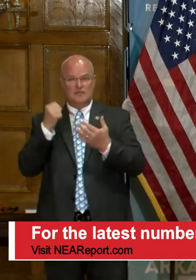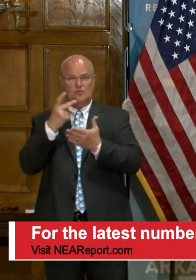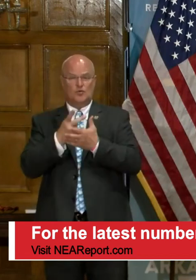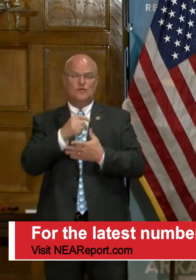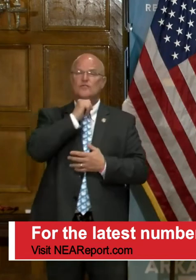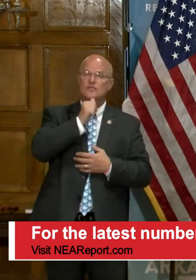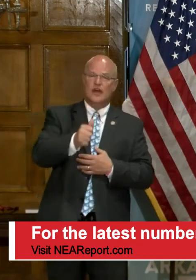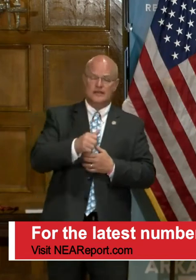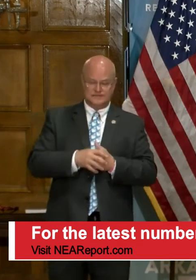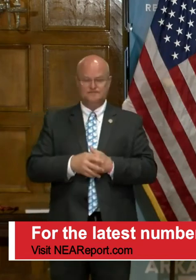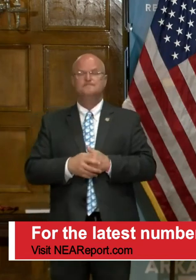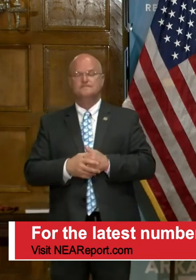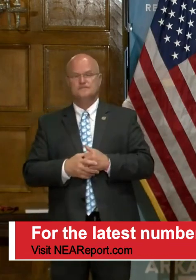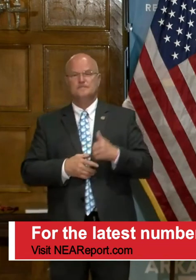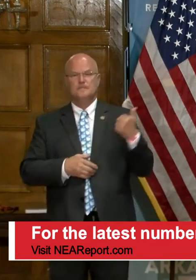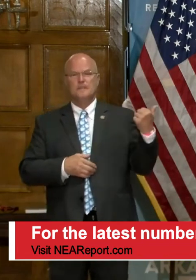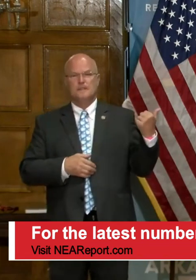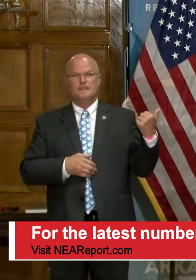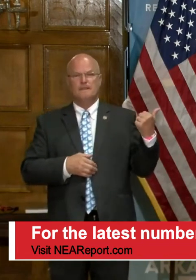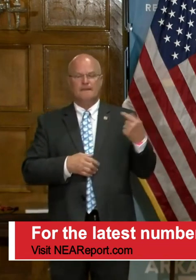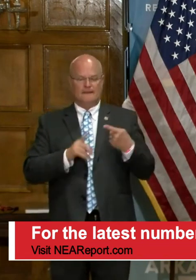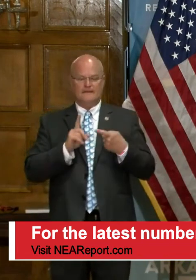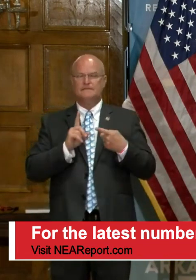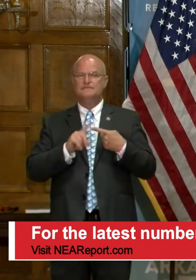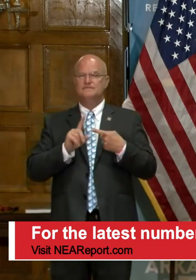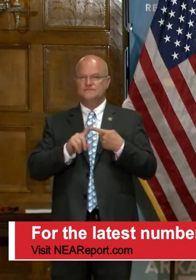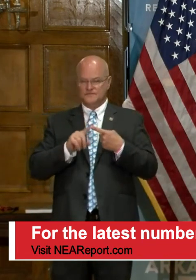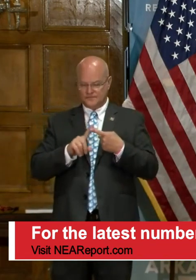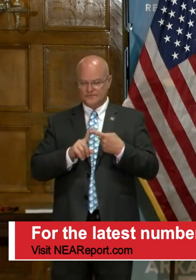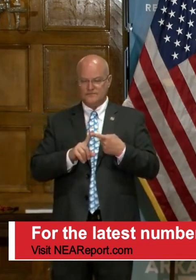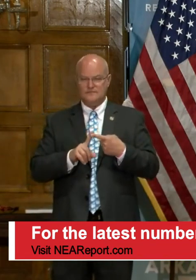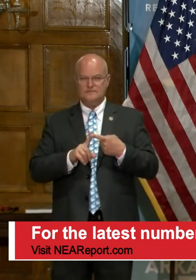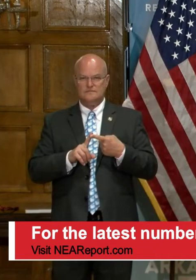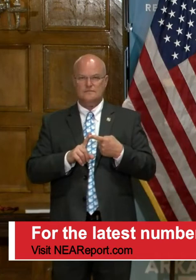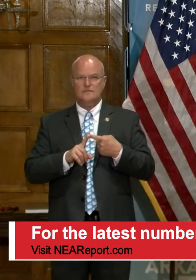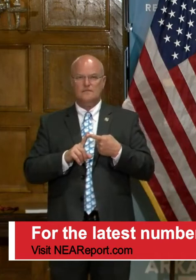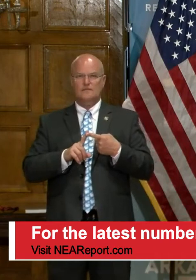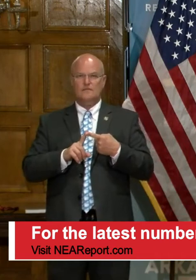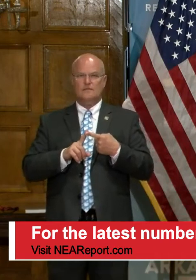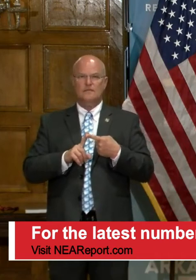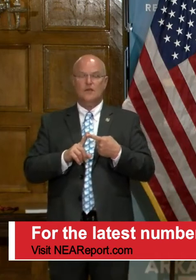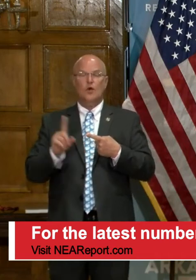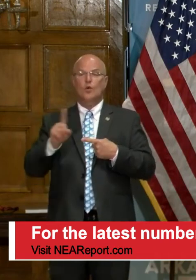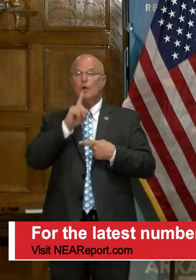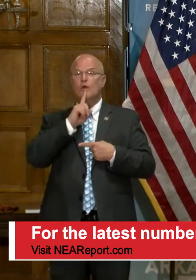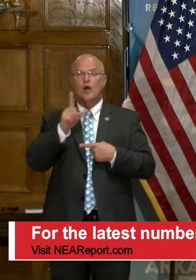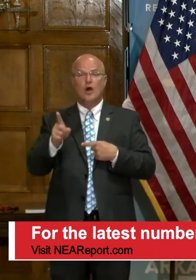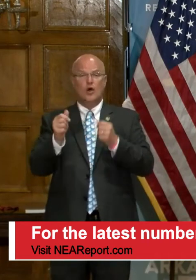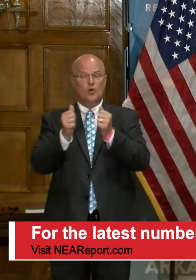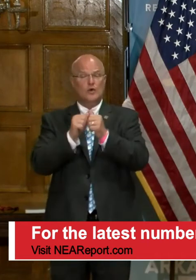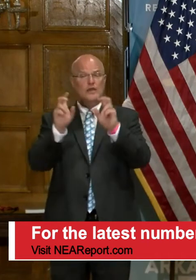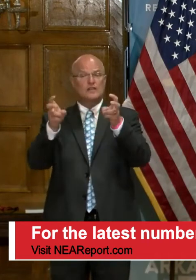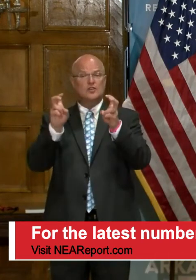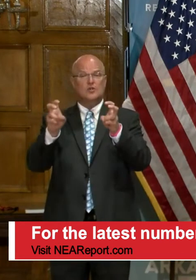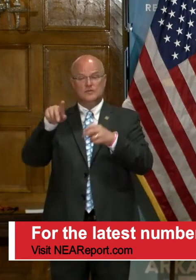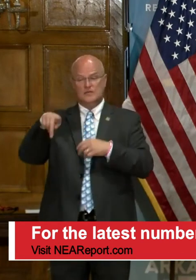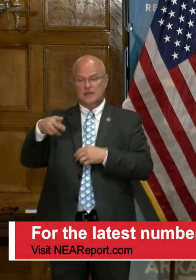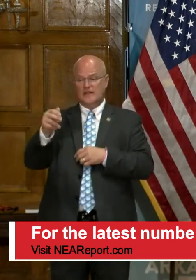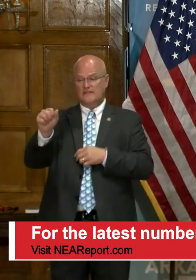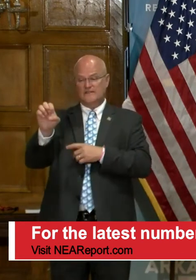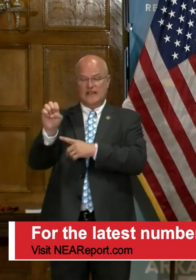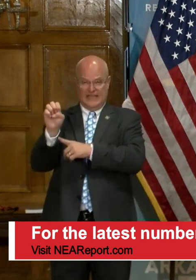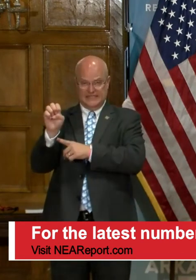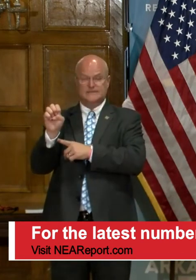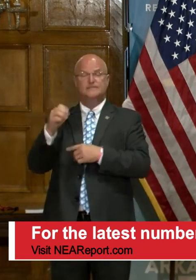for it. All right. First, in reference to where we are in terms of the